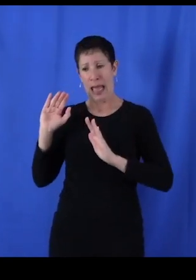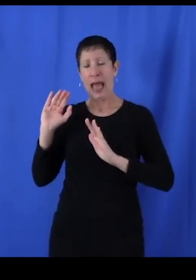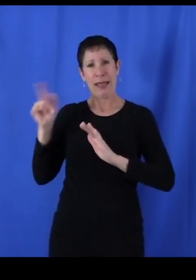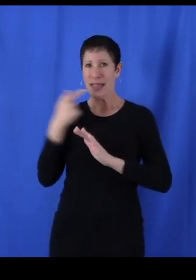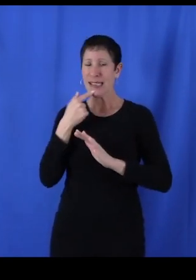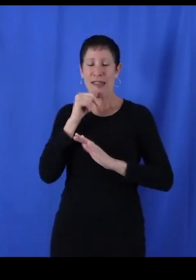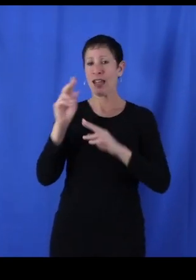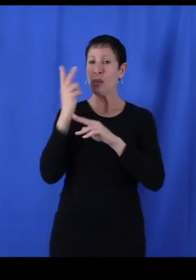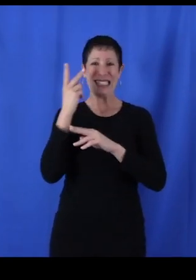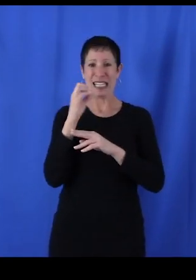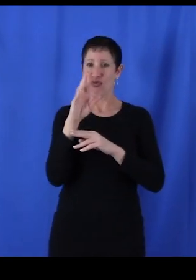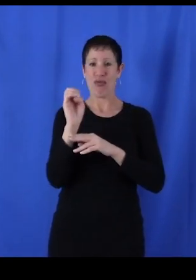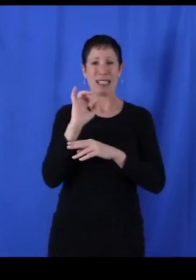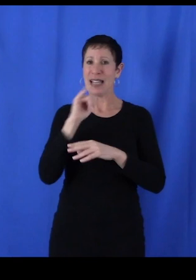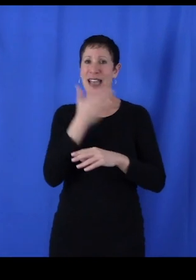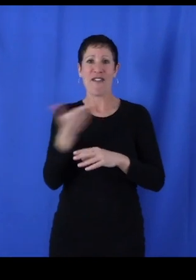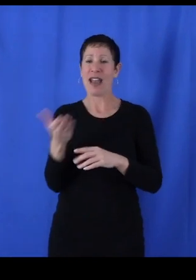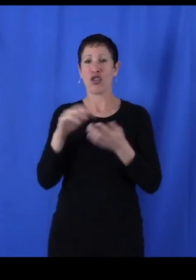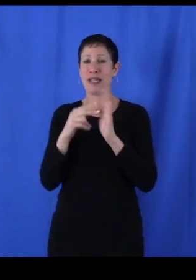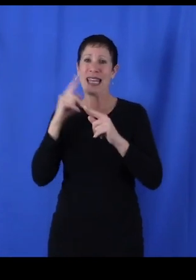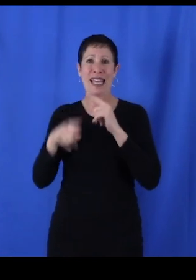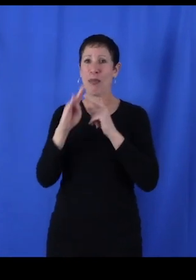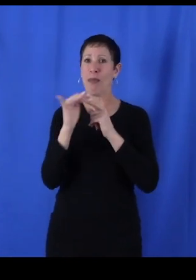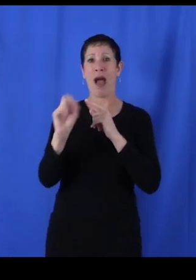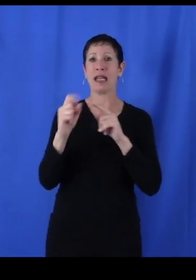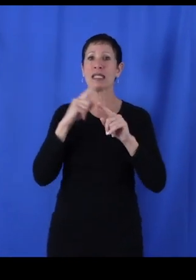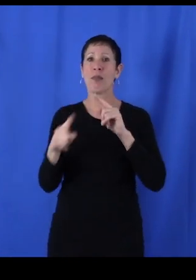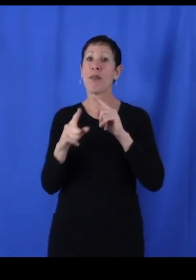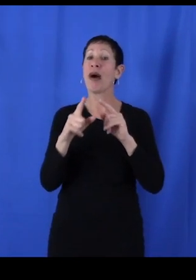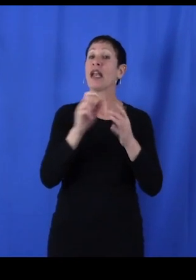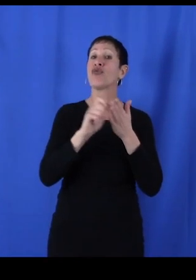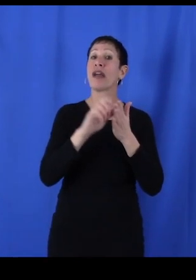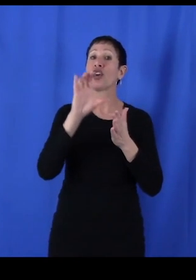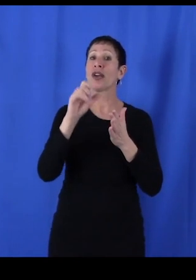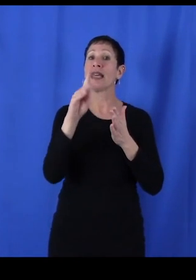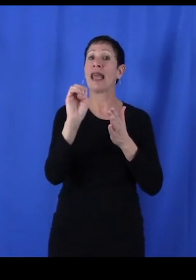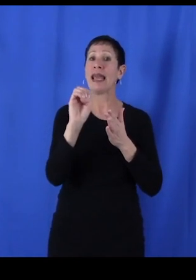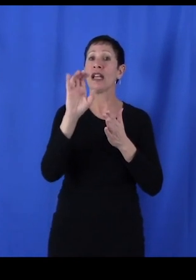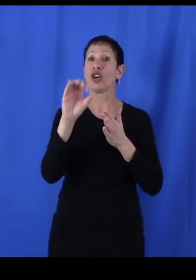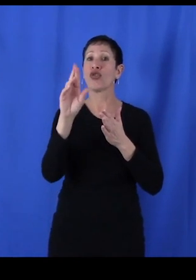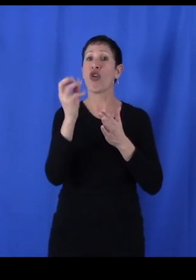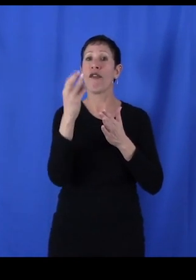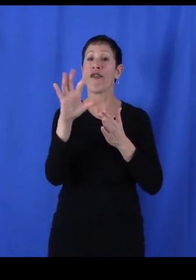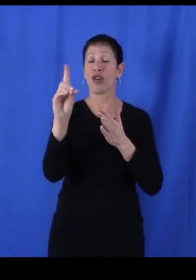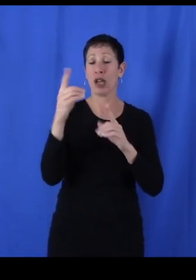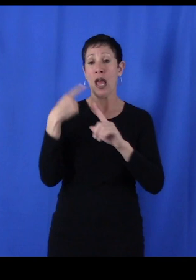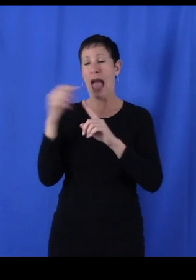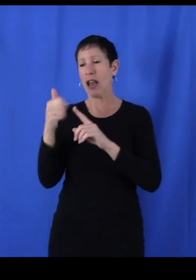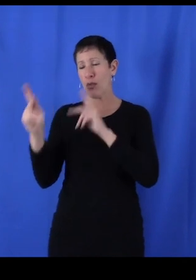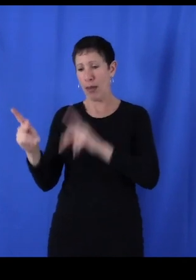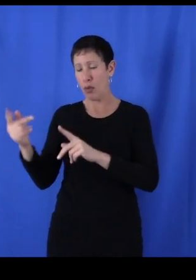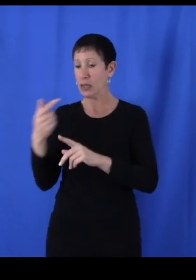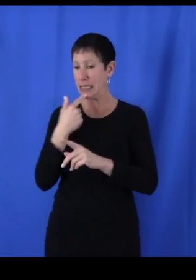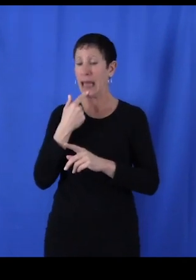It's argued they don't see race as a factor, so therefore they can't be biased. However, as Kate Crawford and others have shown,